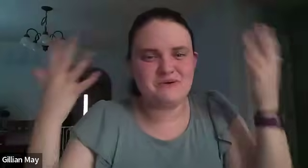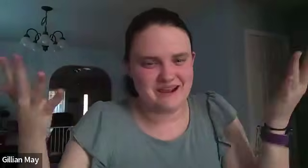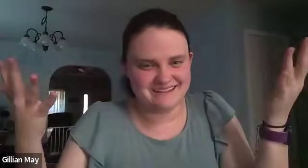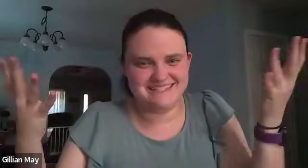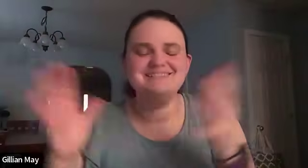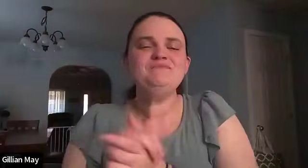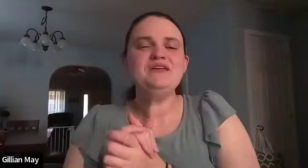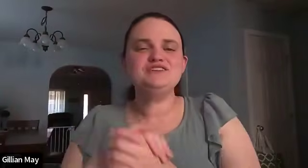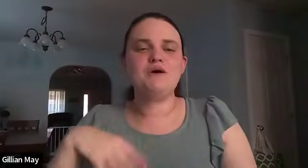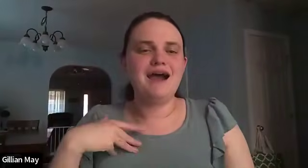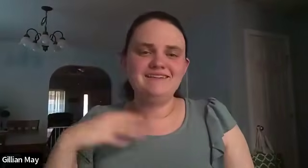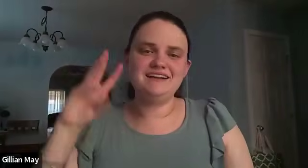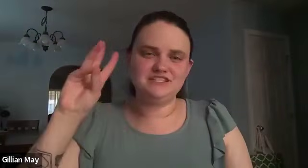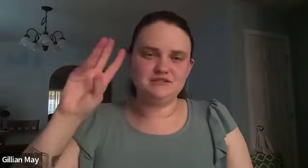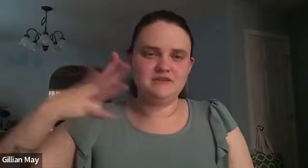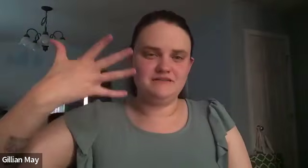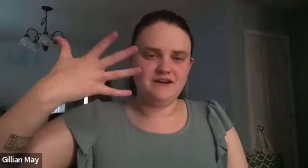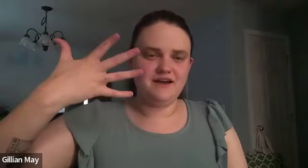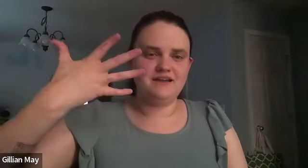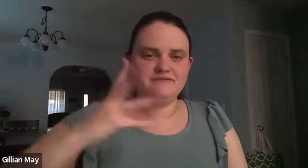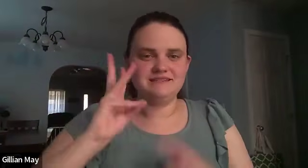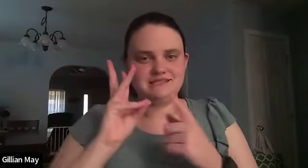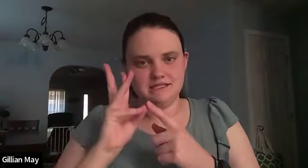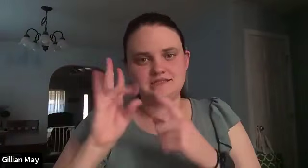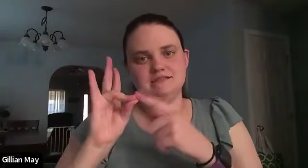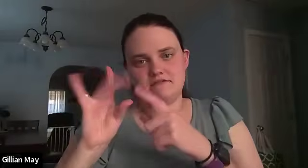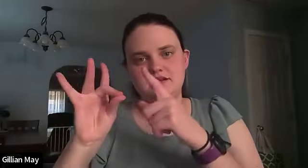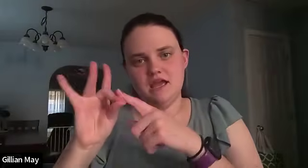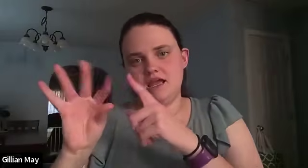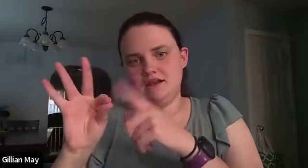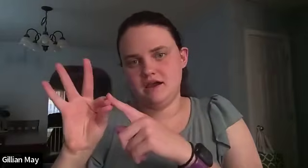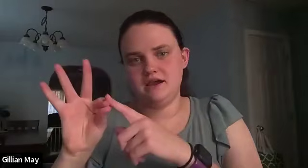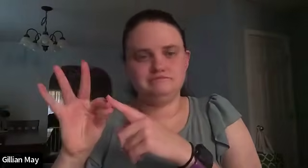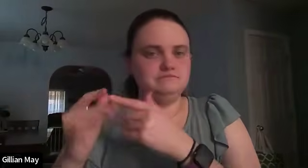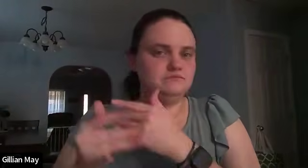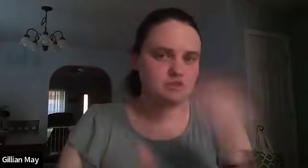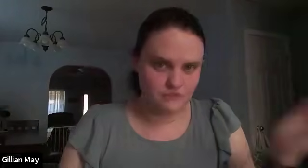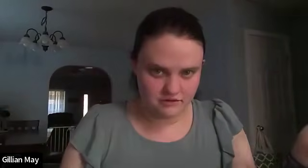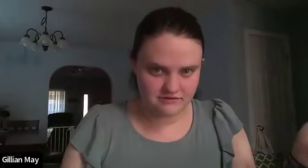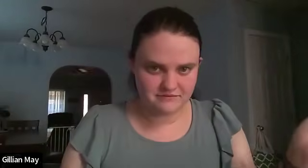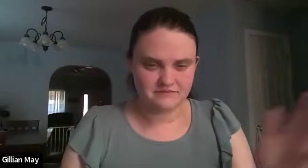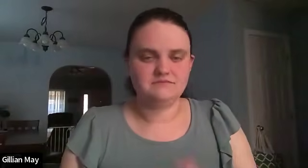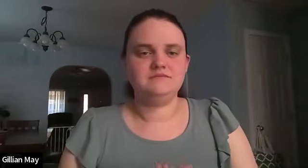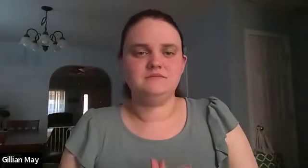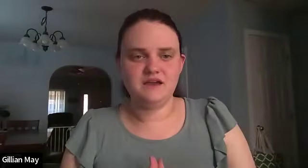no more hands. So I like to do the 5, 6, 7, 8, 9, so forth.